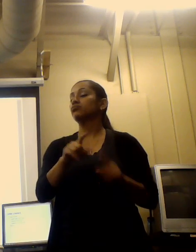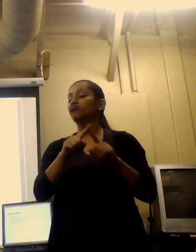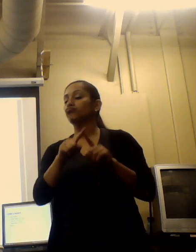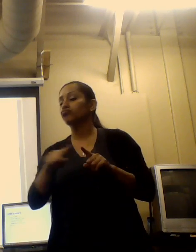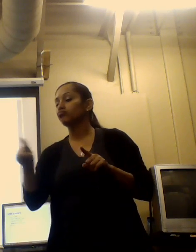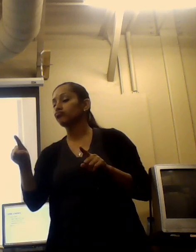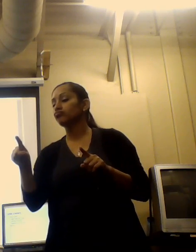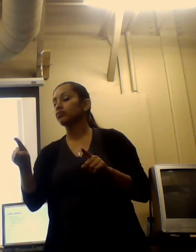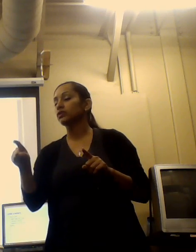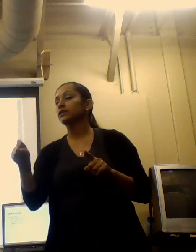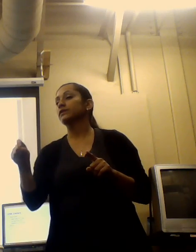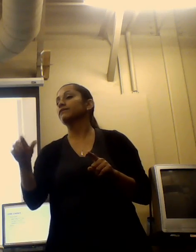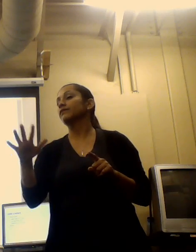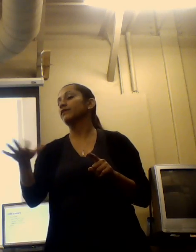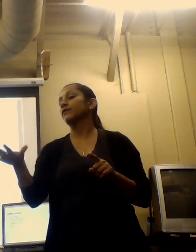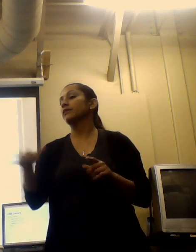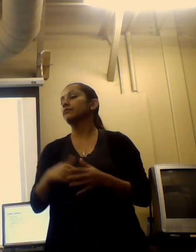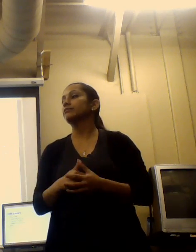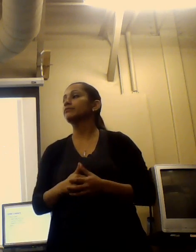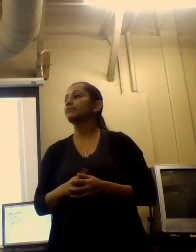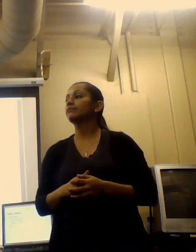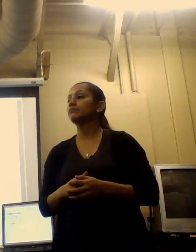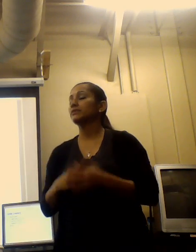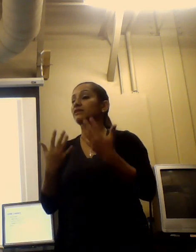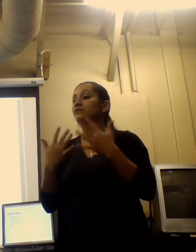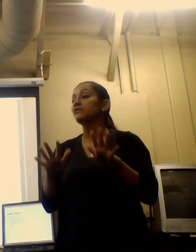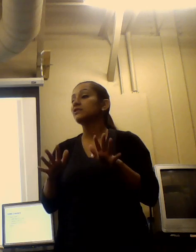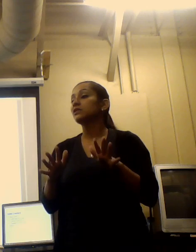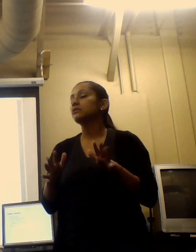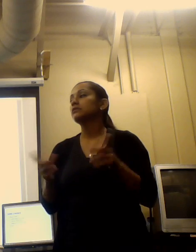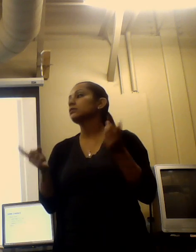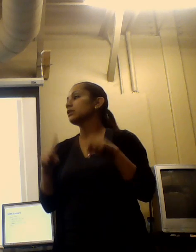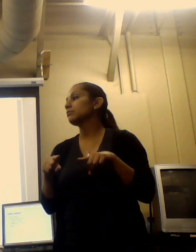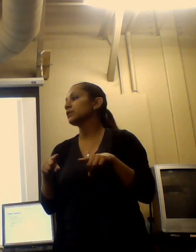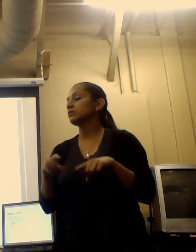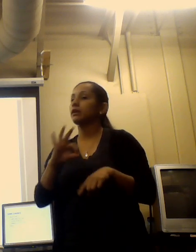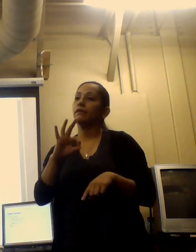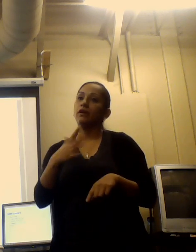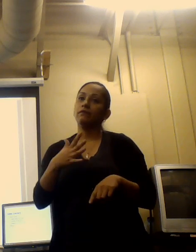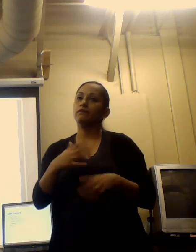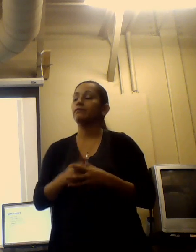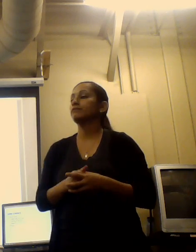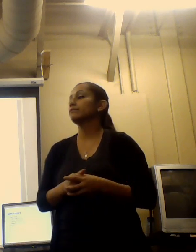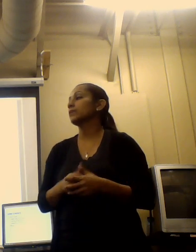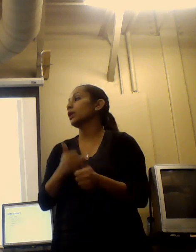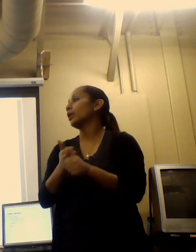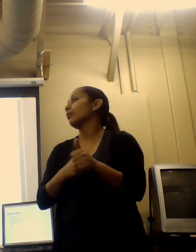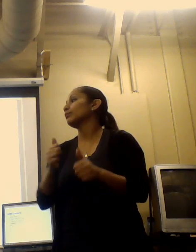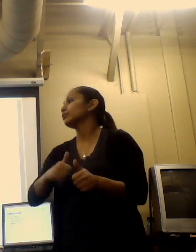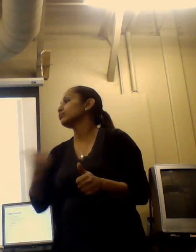a 2.8, and then by the time I'm done, it's like an f5. Most other